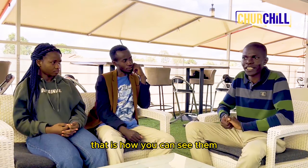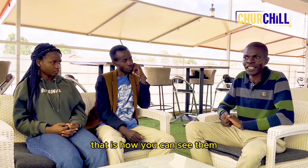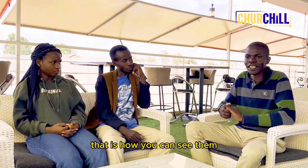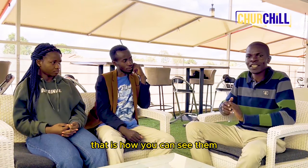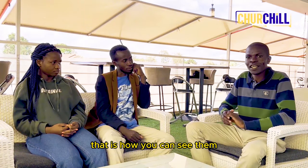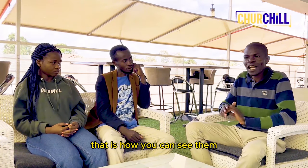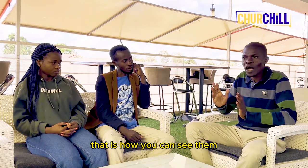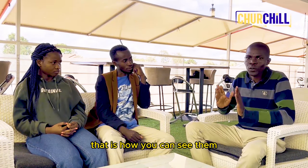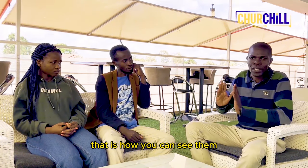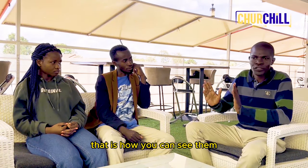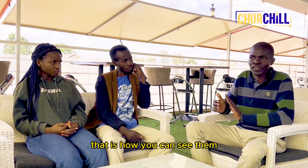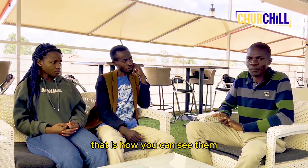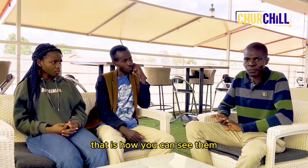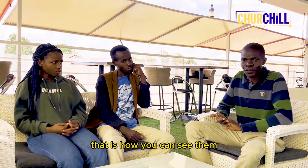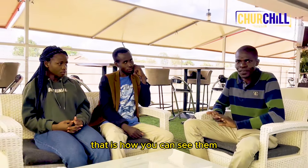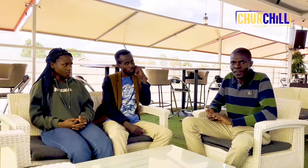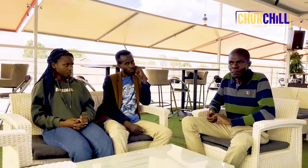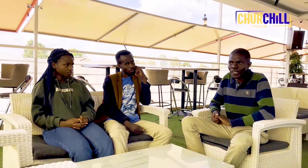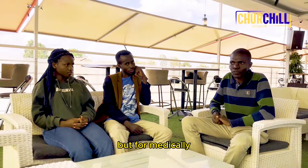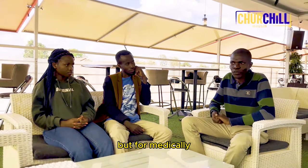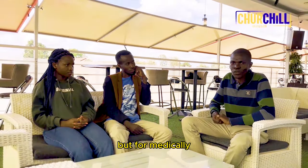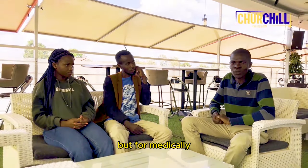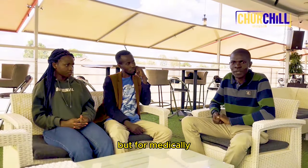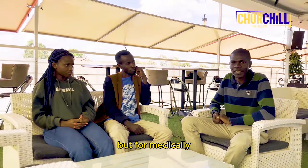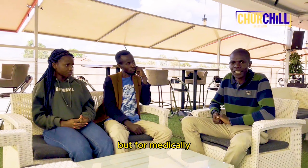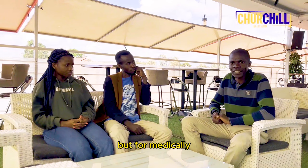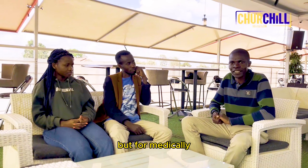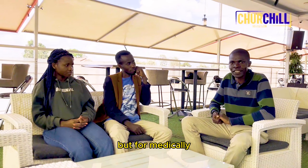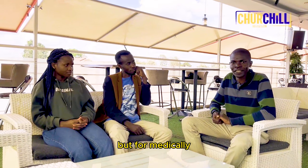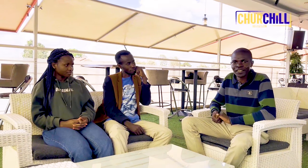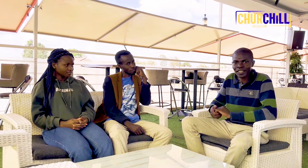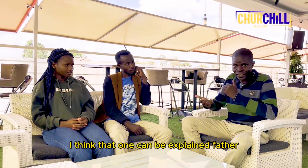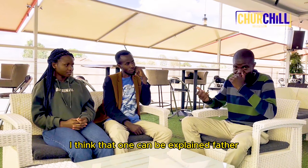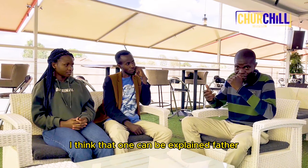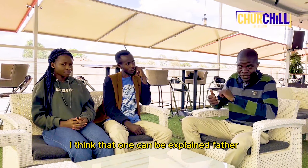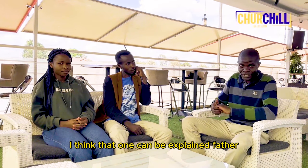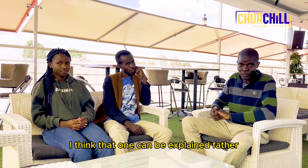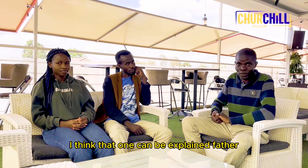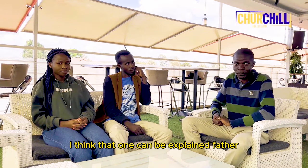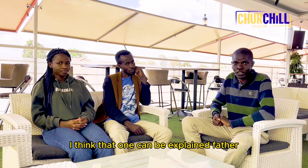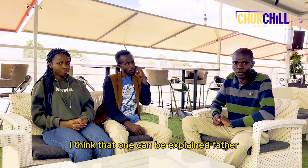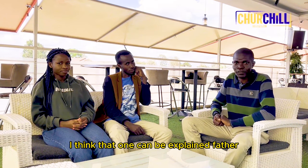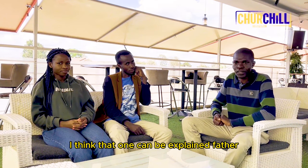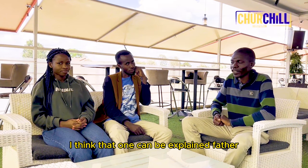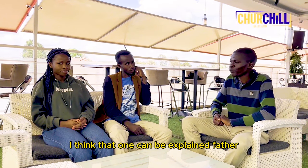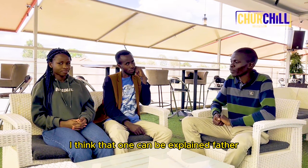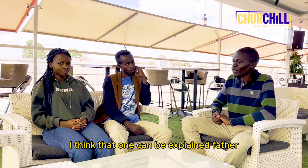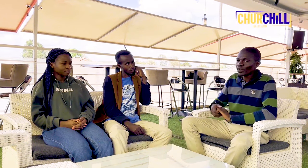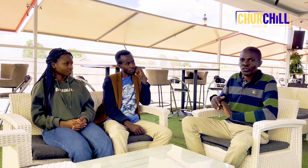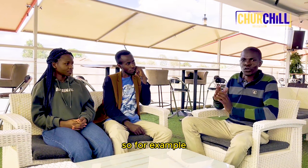how you can see them. But for medically, I think that one can be explained further. So,